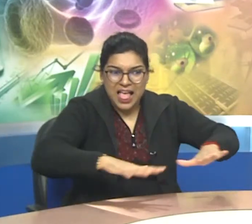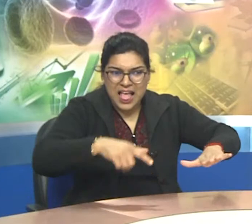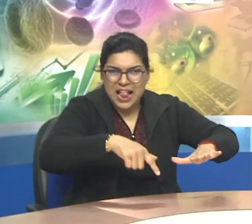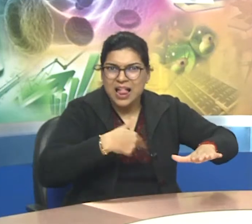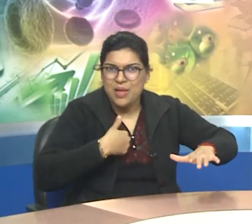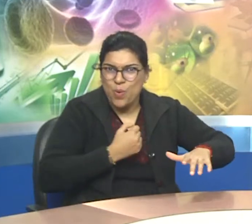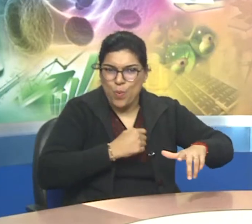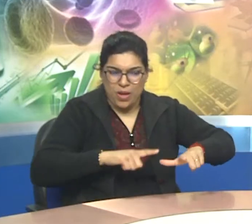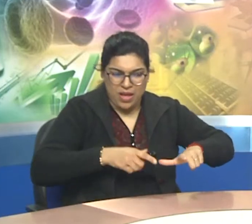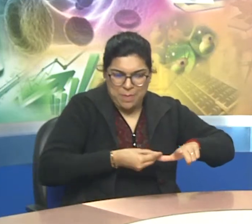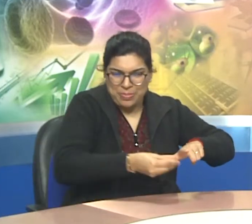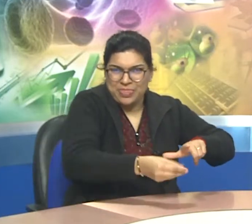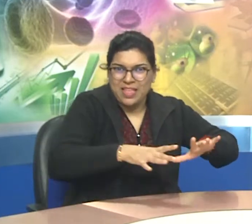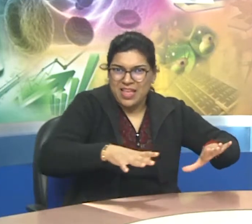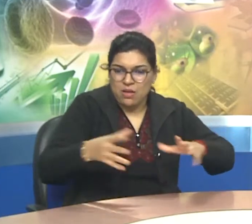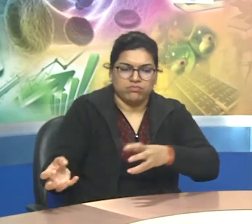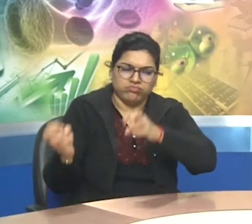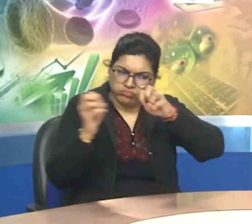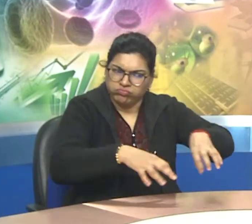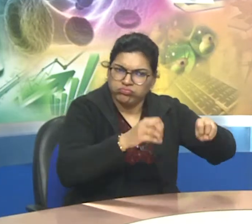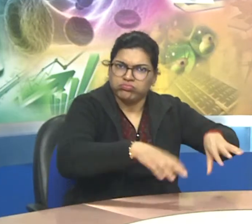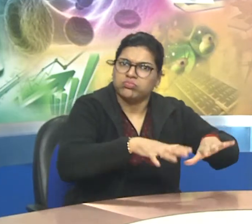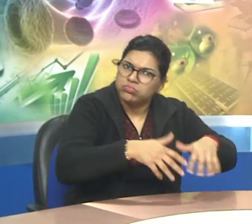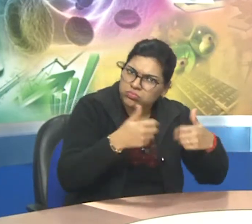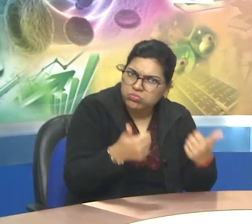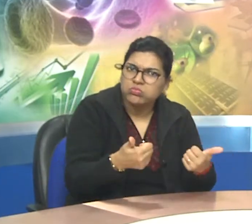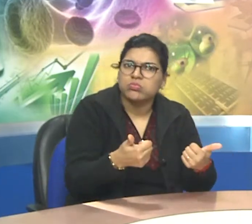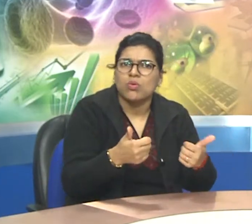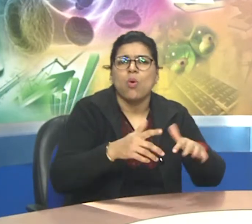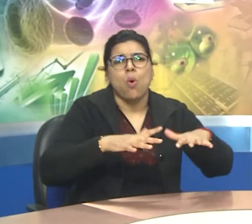and then put these at the bottom of the box.